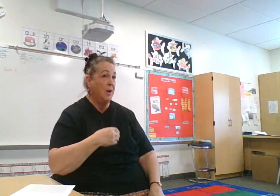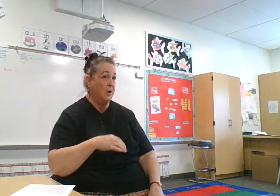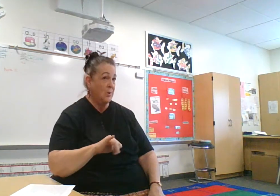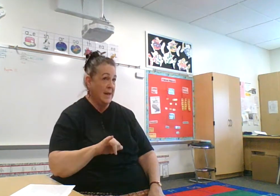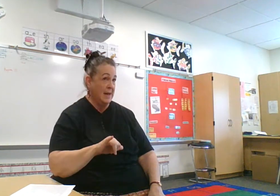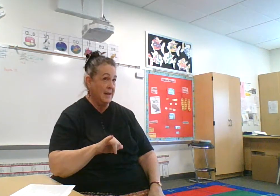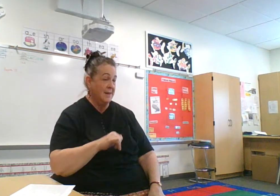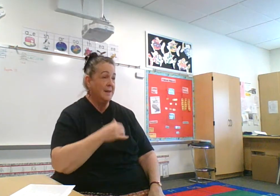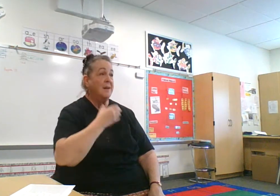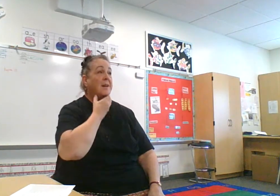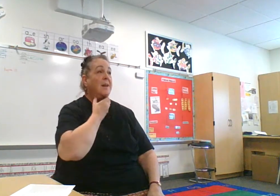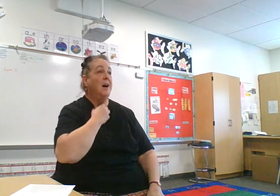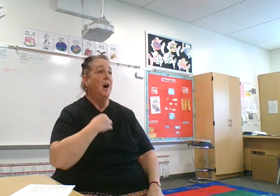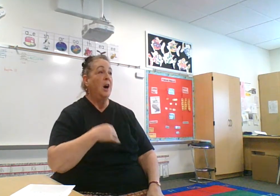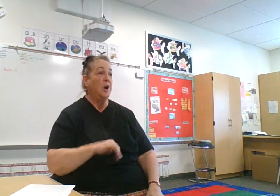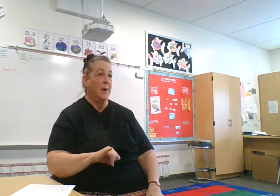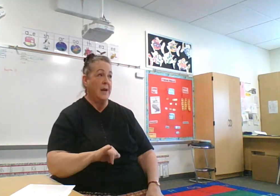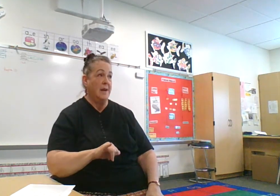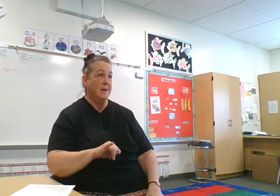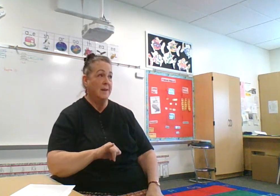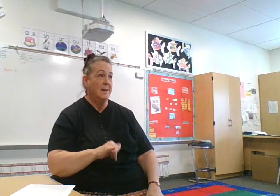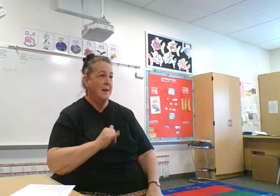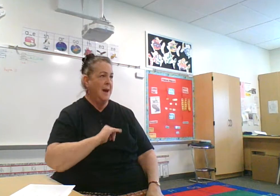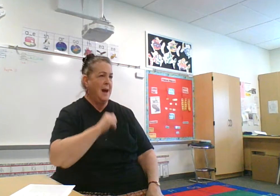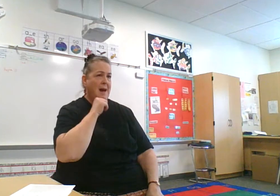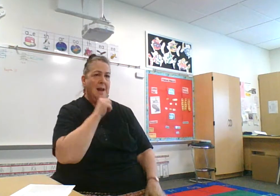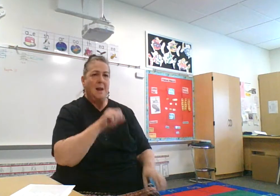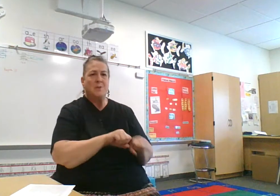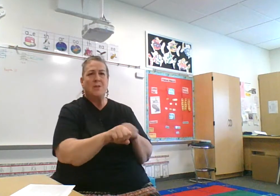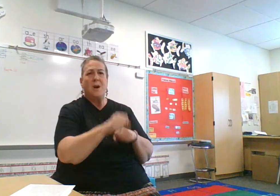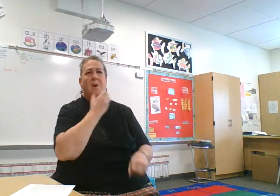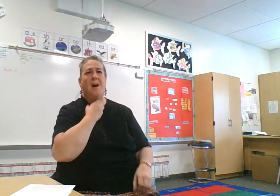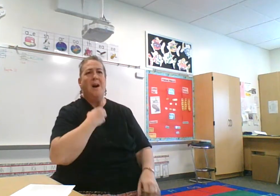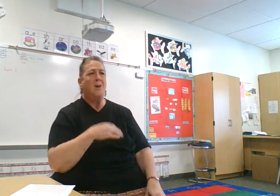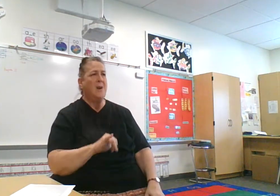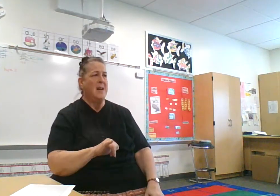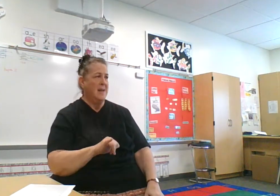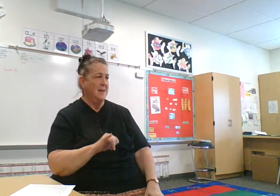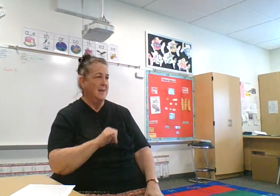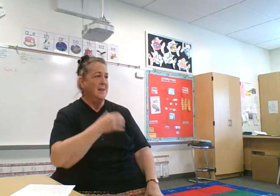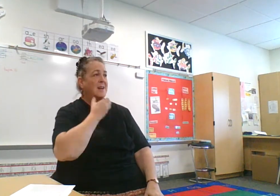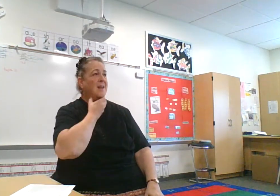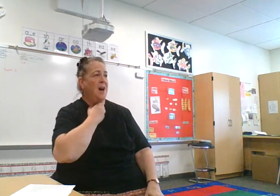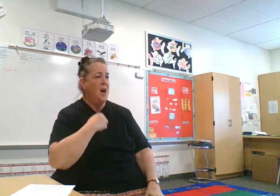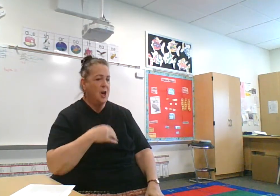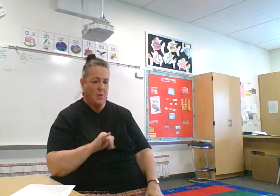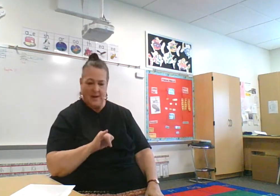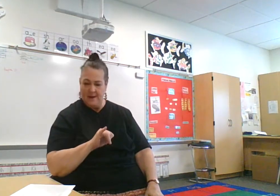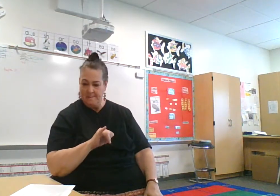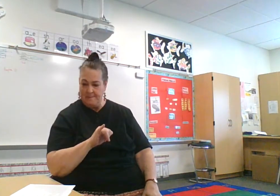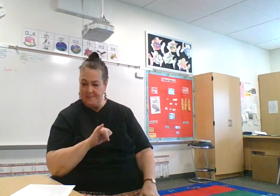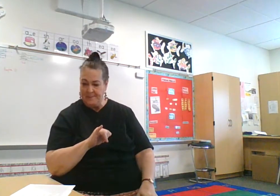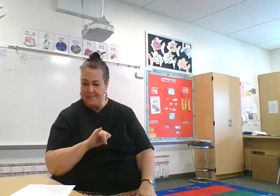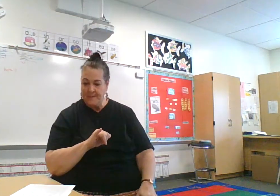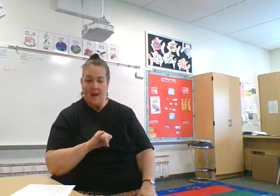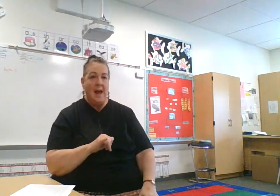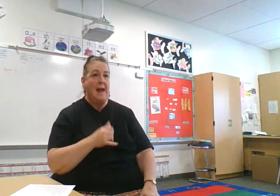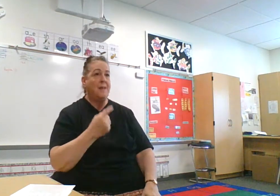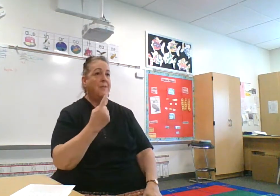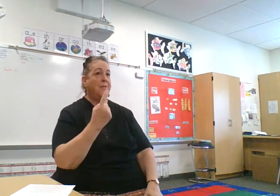hungry. Hungry. I am so hungry. Hungry. And